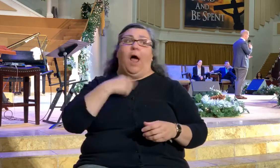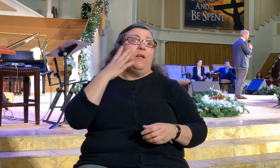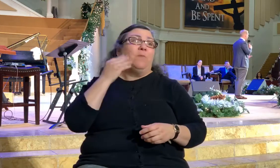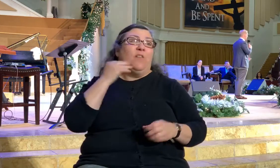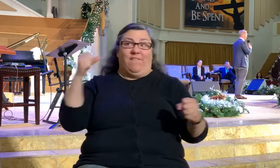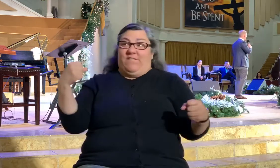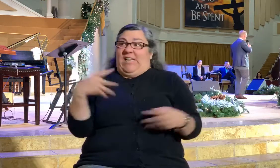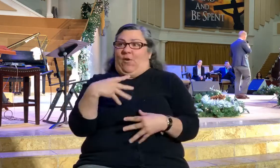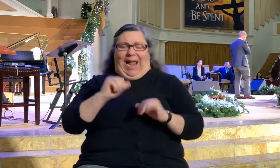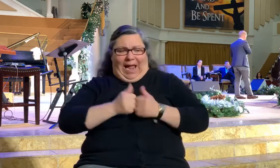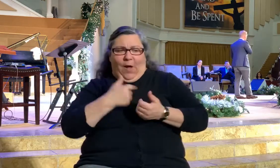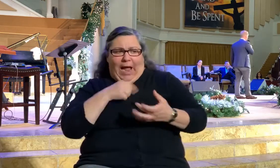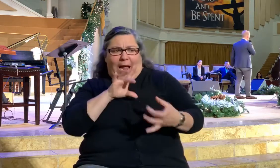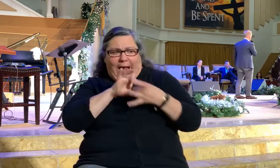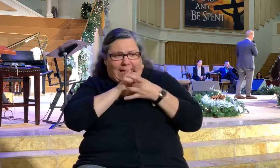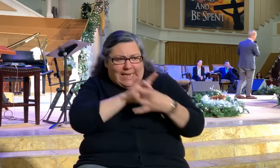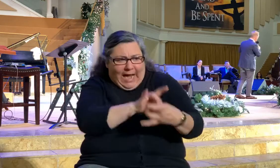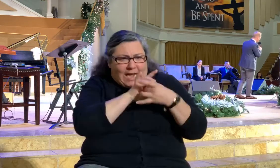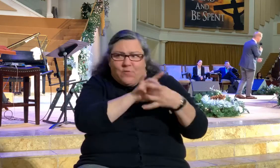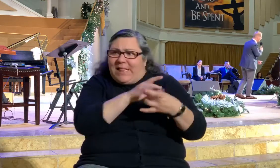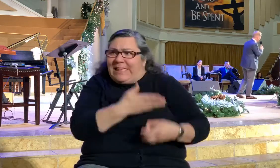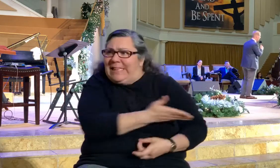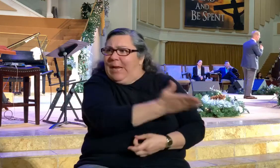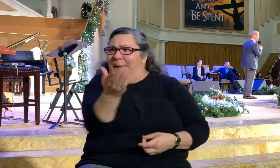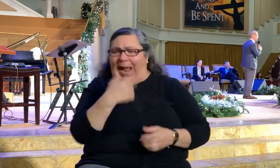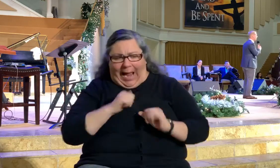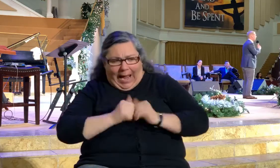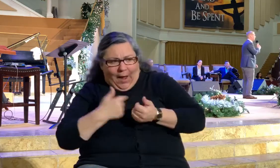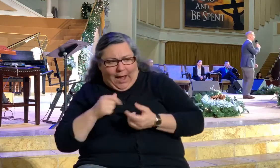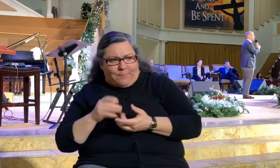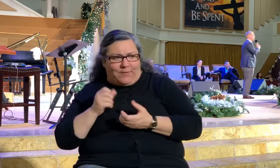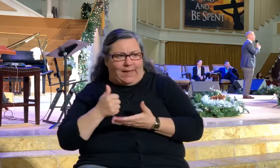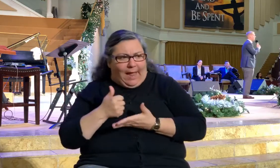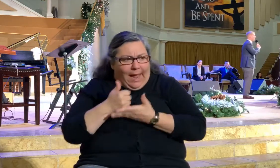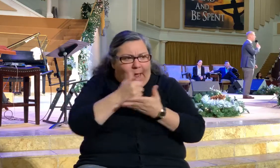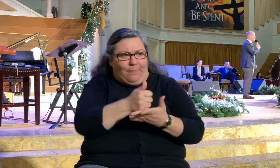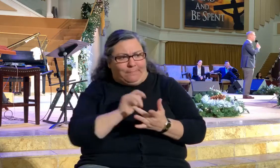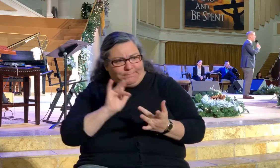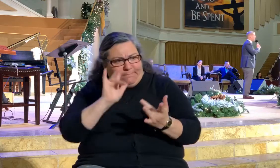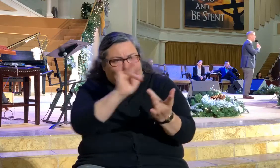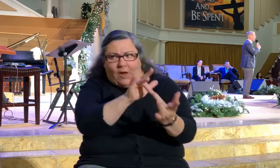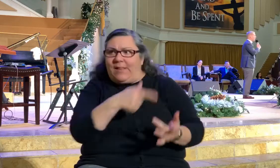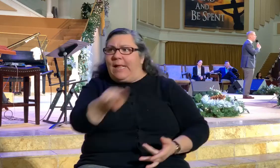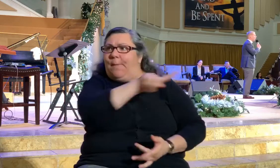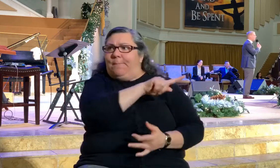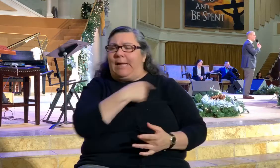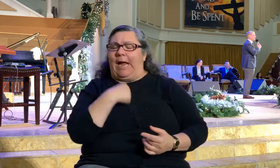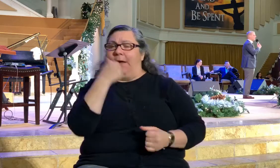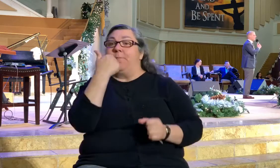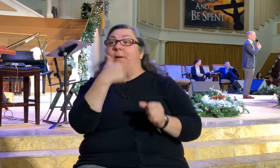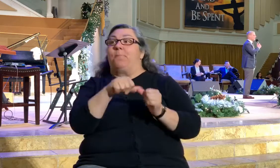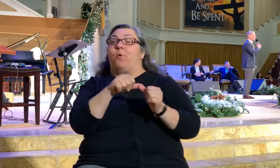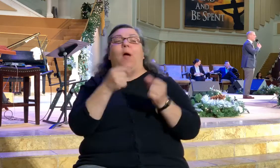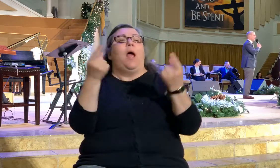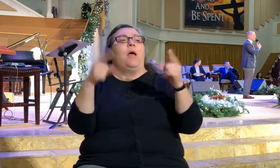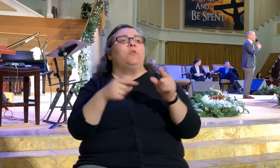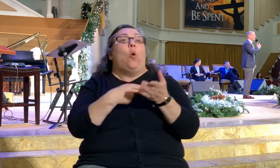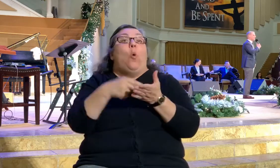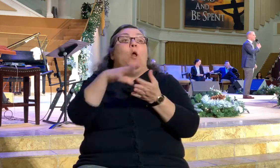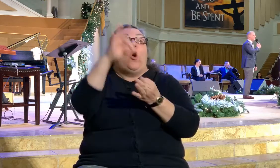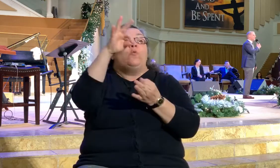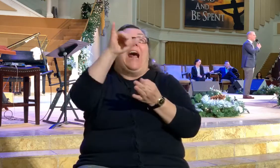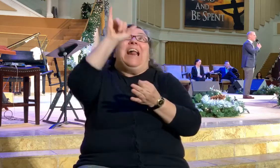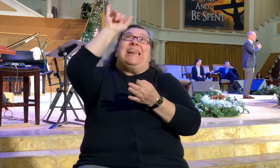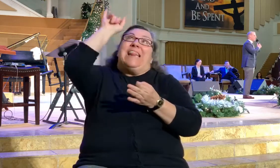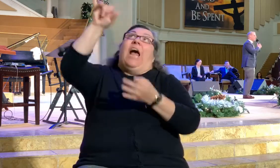going to connect with them? How am I going to reach them? How am I going to be a help? But I remember that the Holy Ghost is what connects